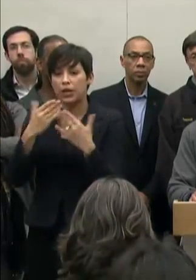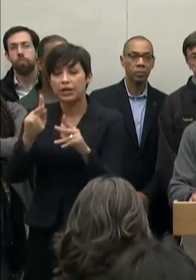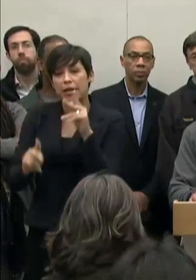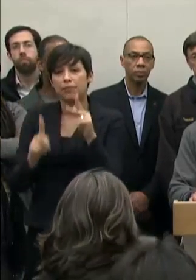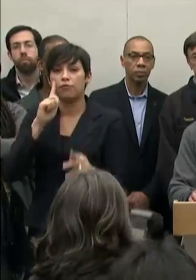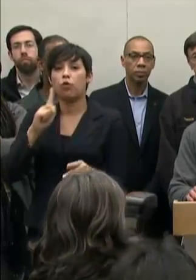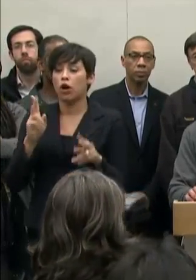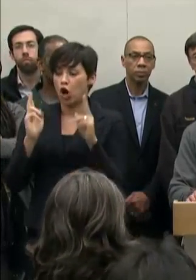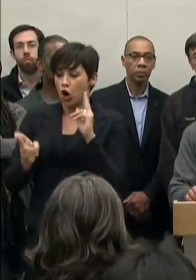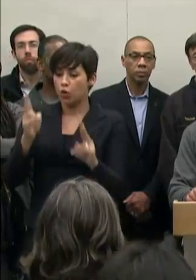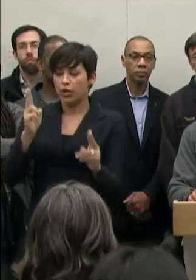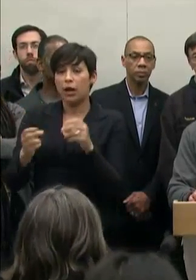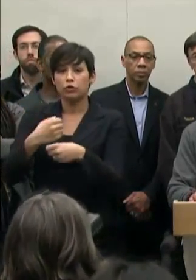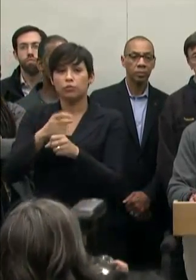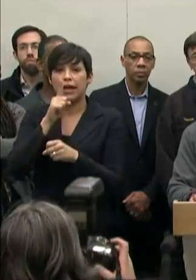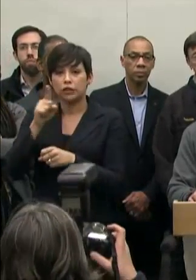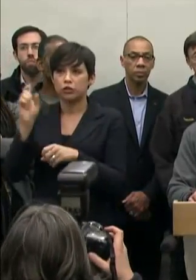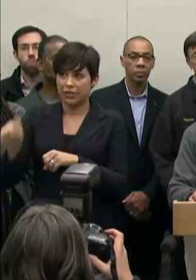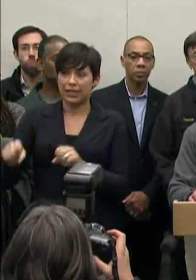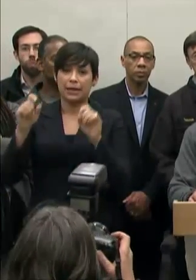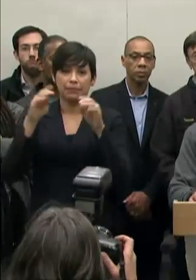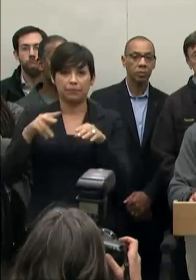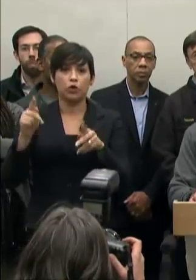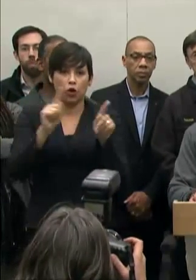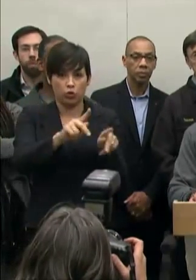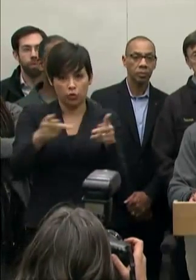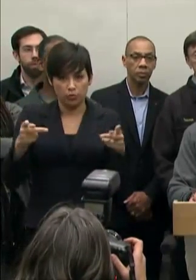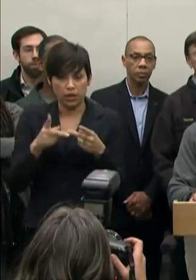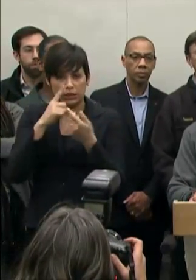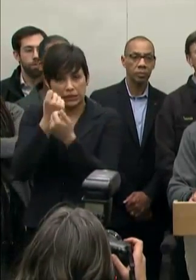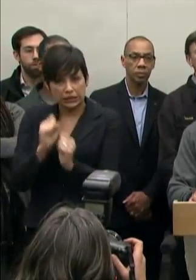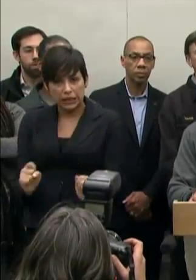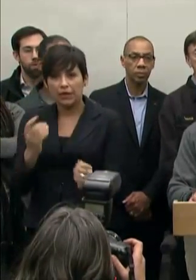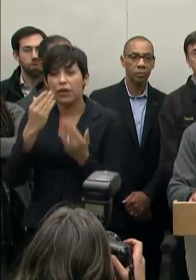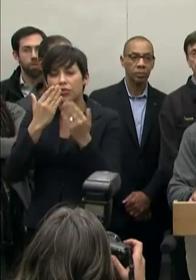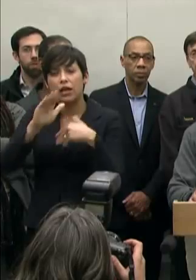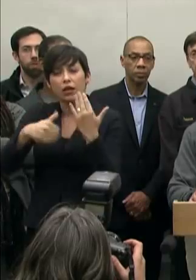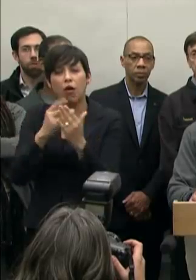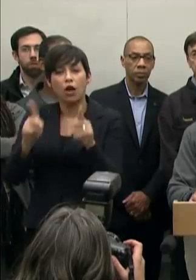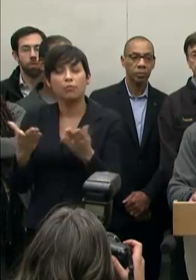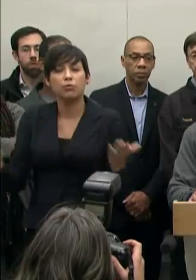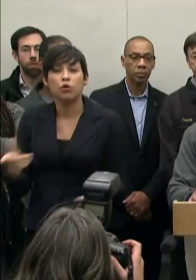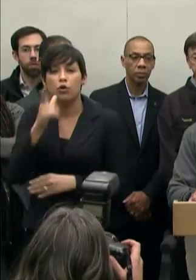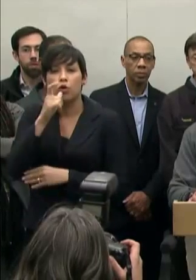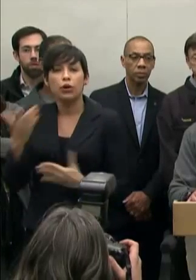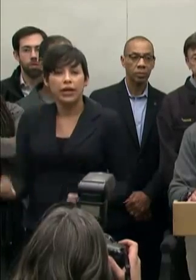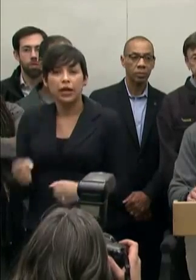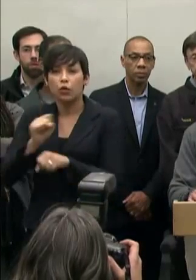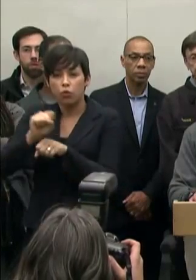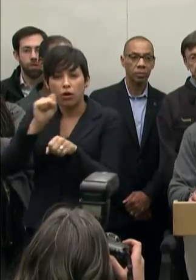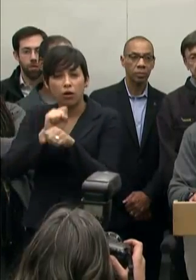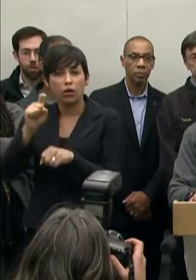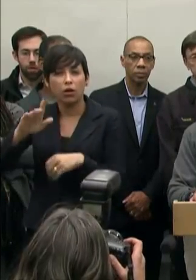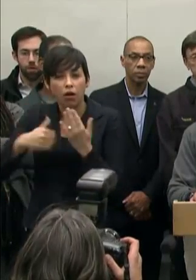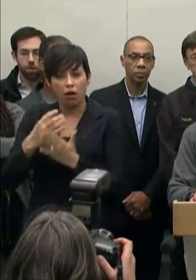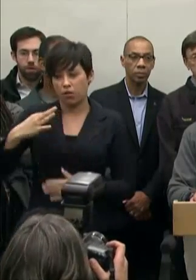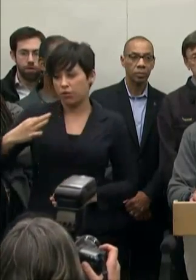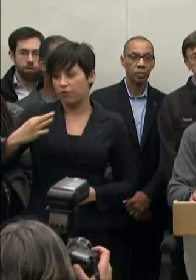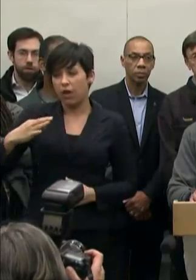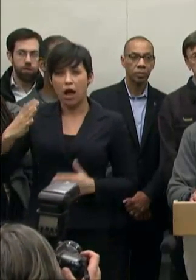it easier for the rest of us. I want to thank all the people here working. They are volunteers and doing a phenomenal